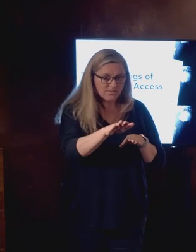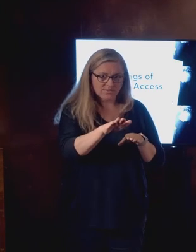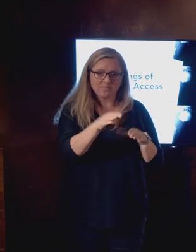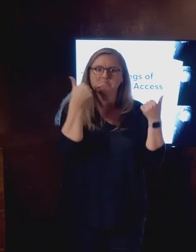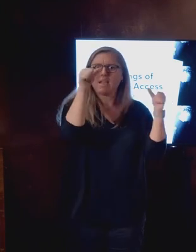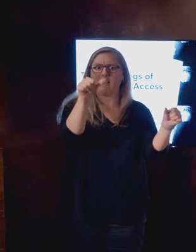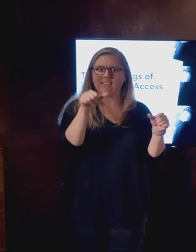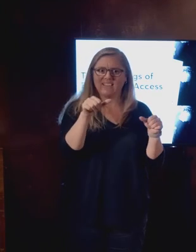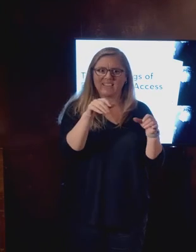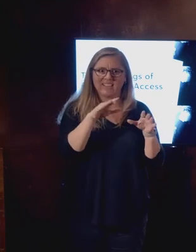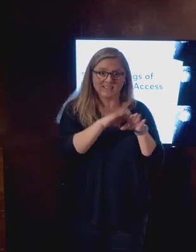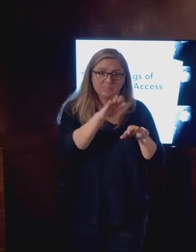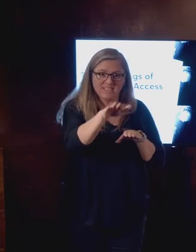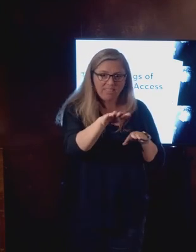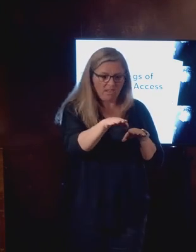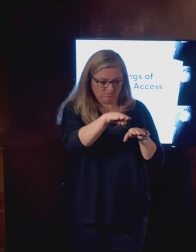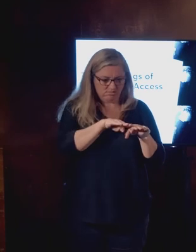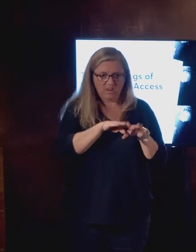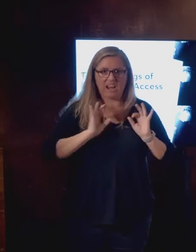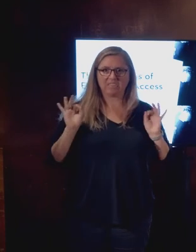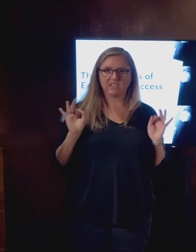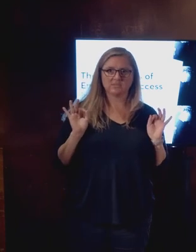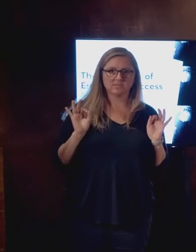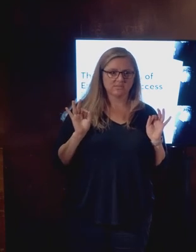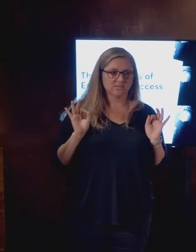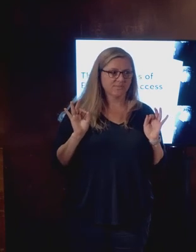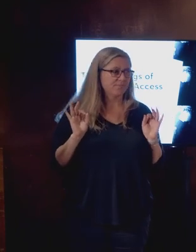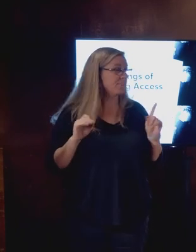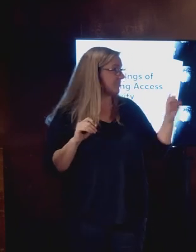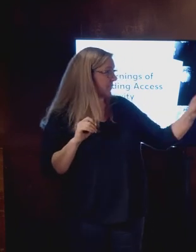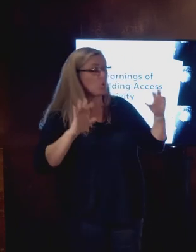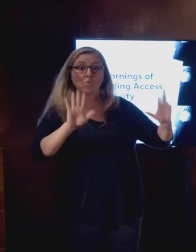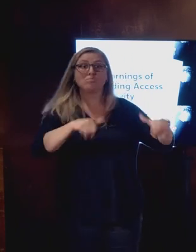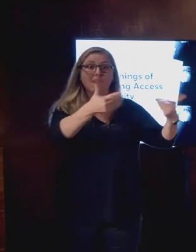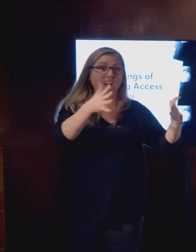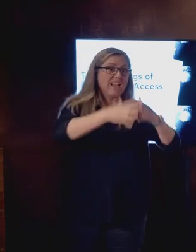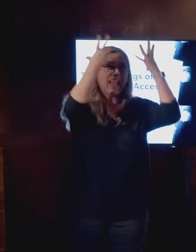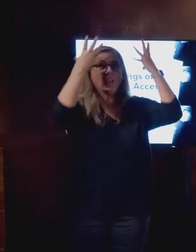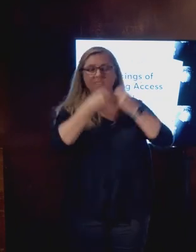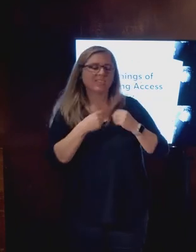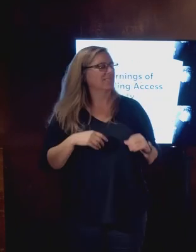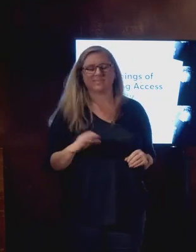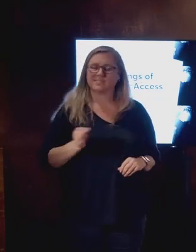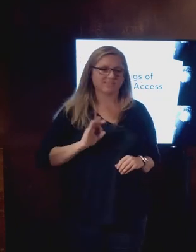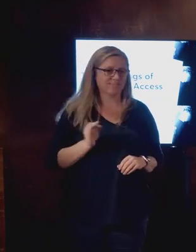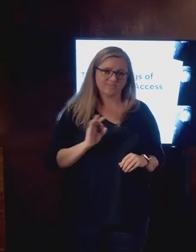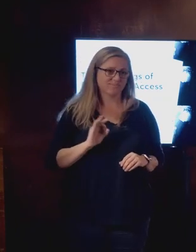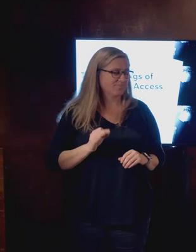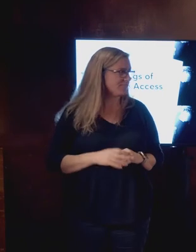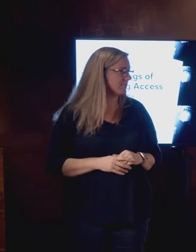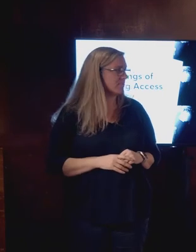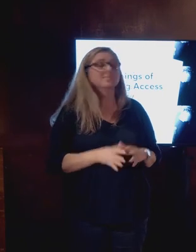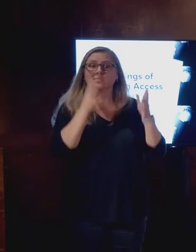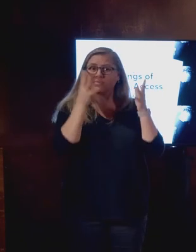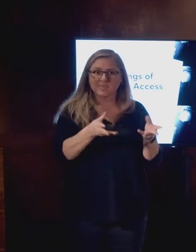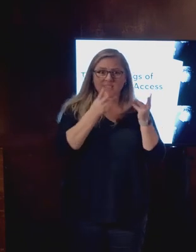going to be better than no step. You don't have to provide all forms of access. In the guide that we've got from Melbourne Fringe, that there's a lot of ways to